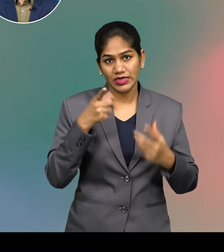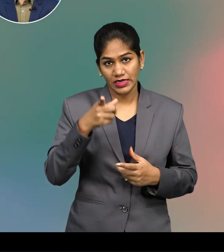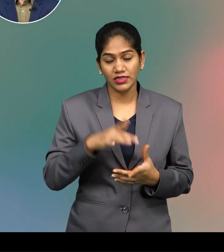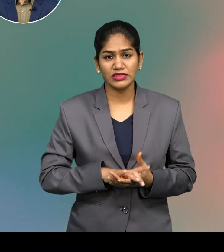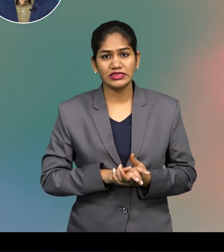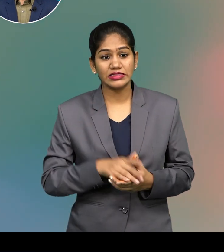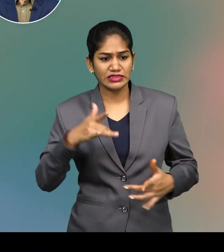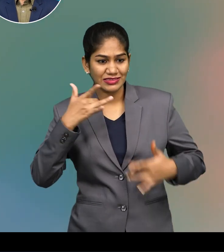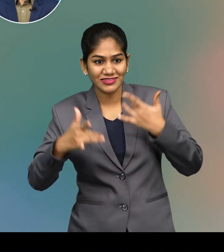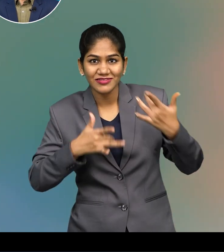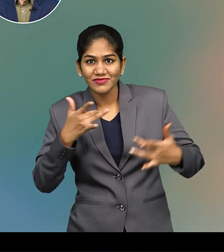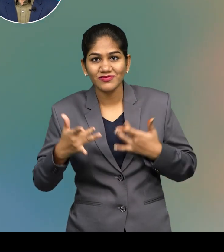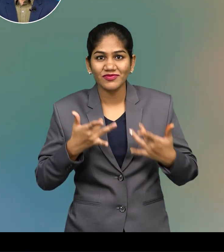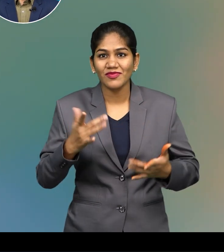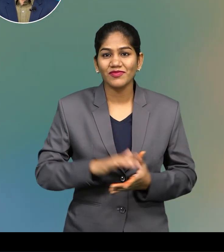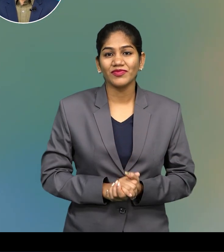inspired